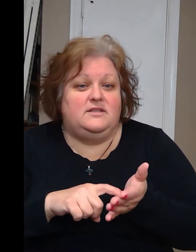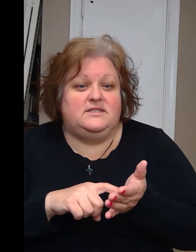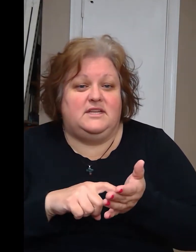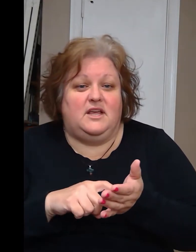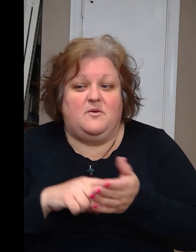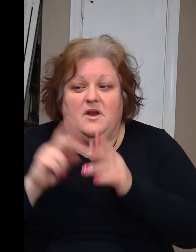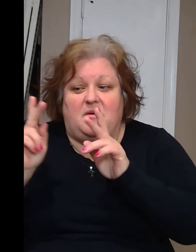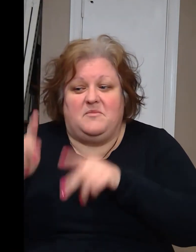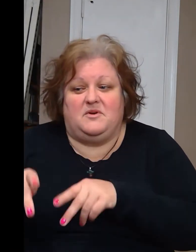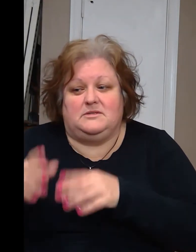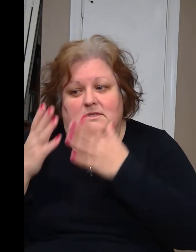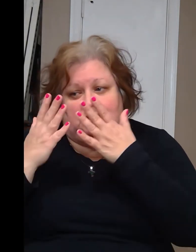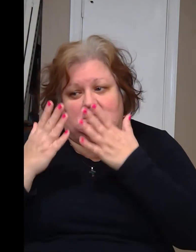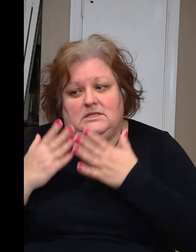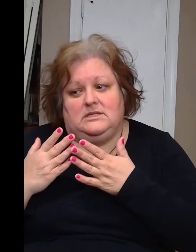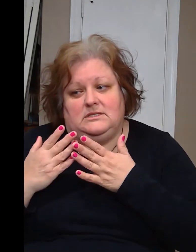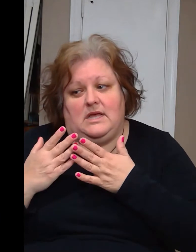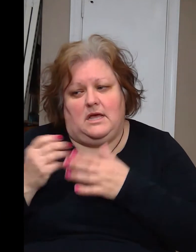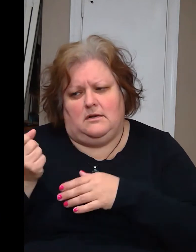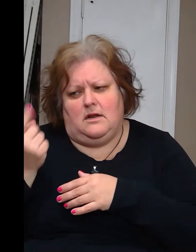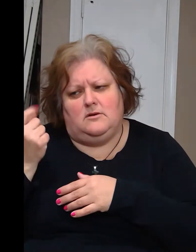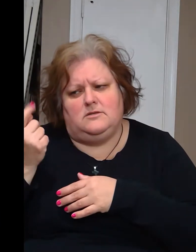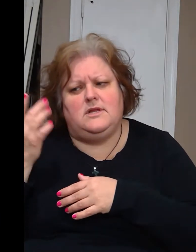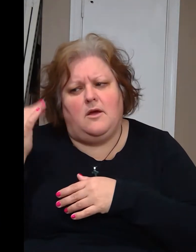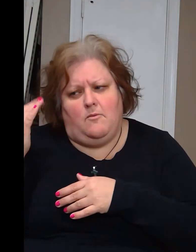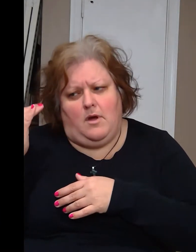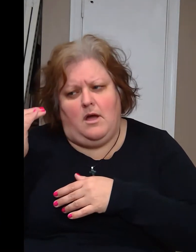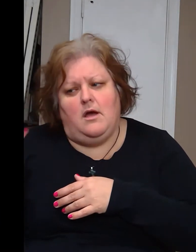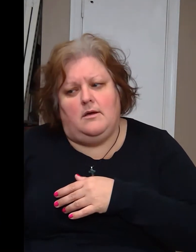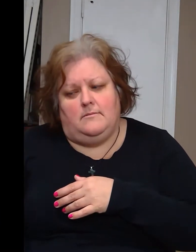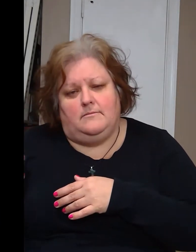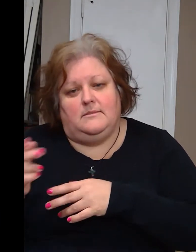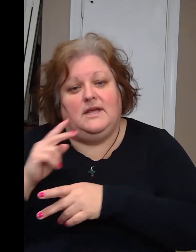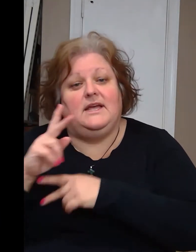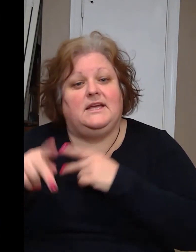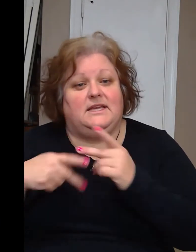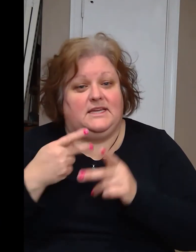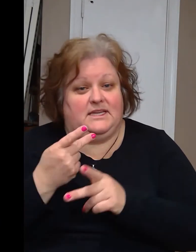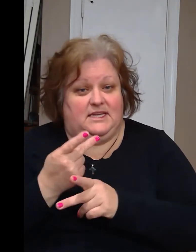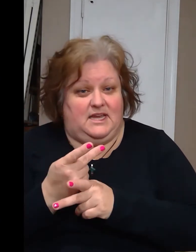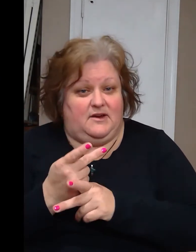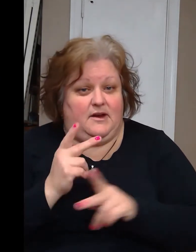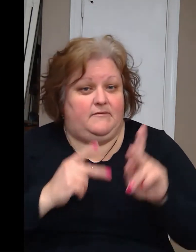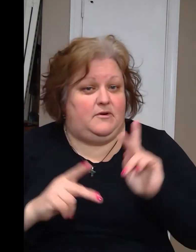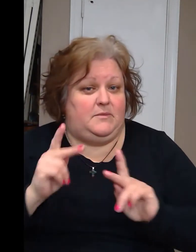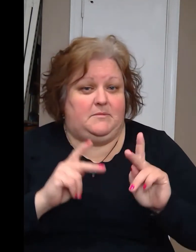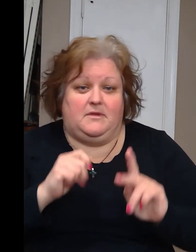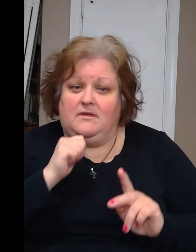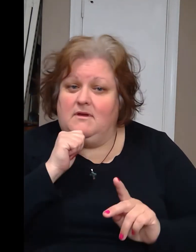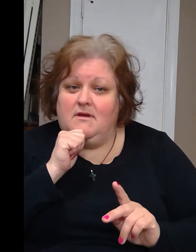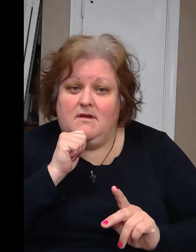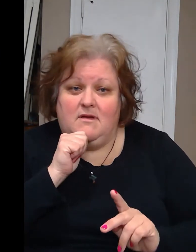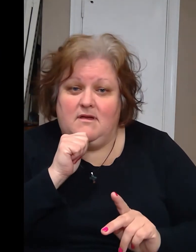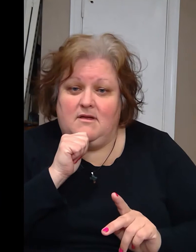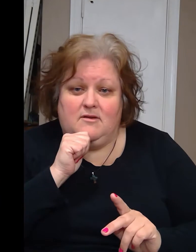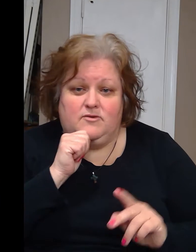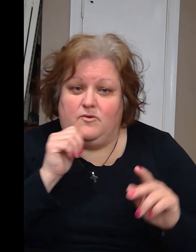Noticing when someone is sad and taking the time to understand why. Caring for those less fortunate than